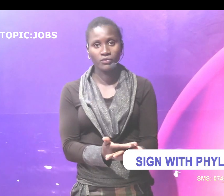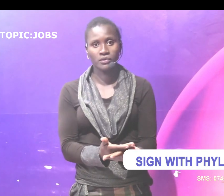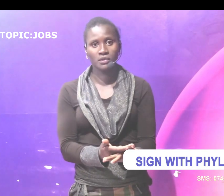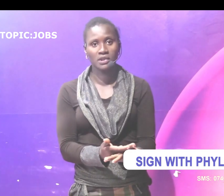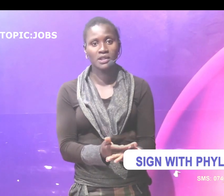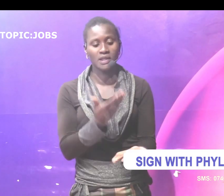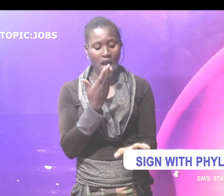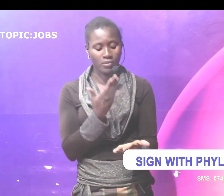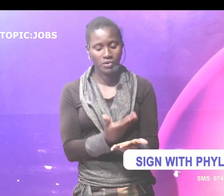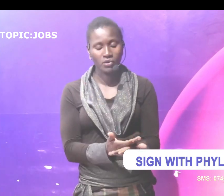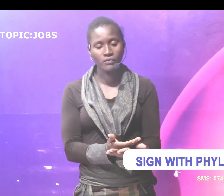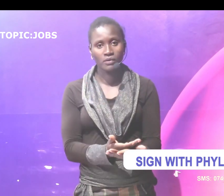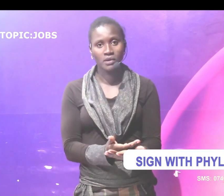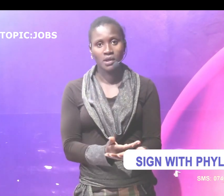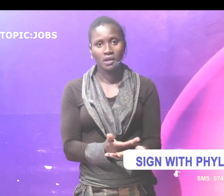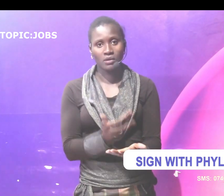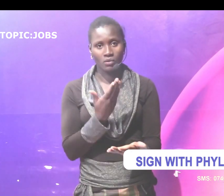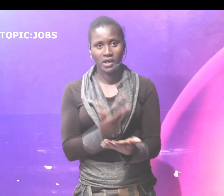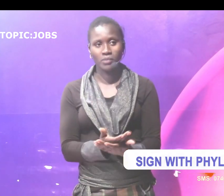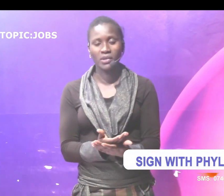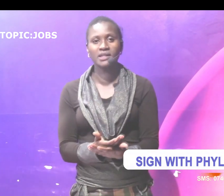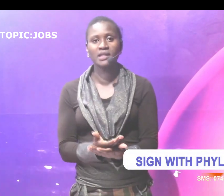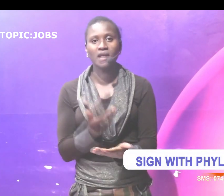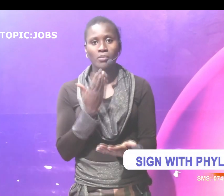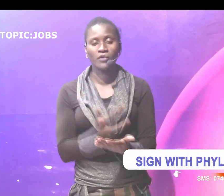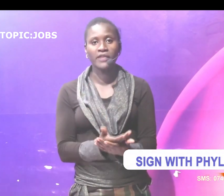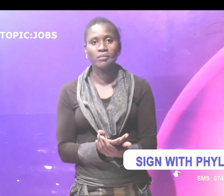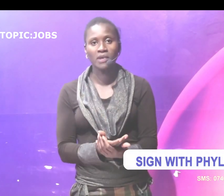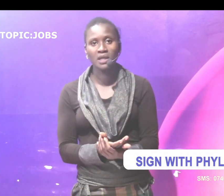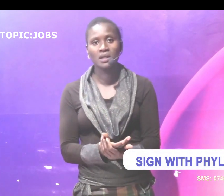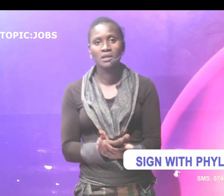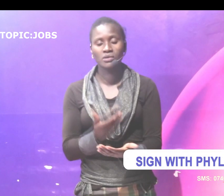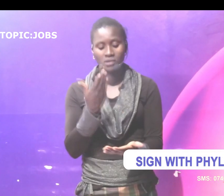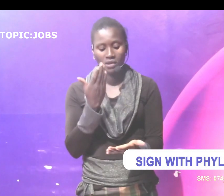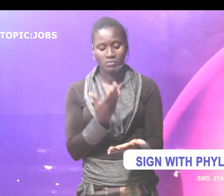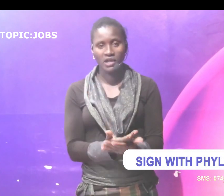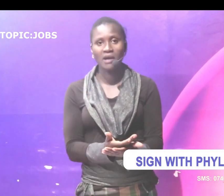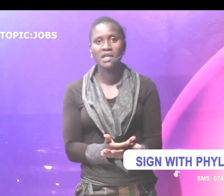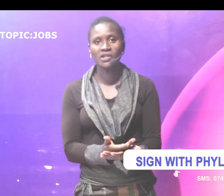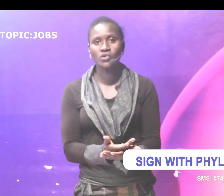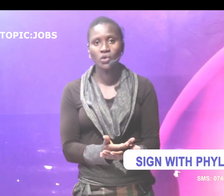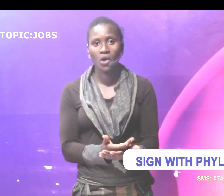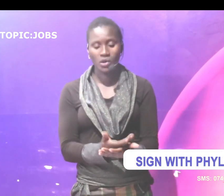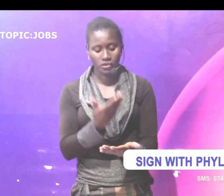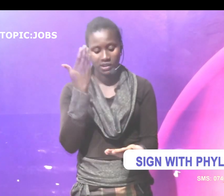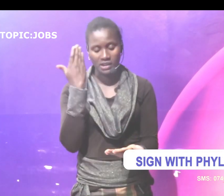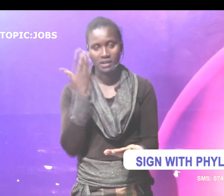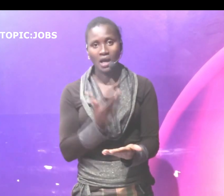This is the approve, where the president approved the bill becoming into law. So this is